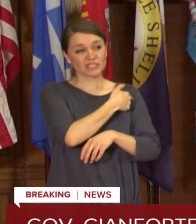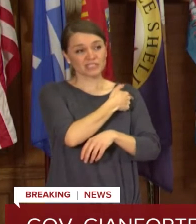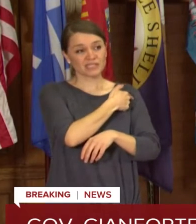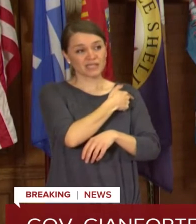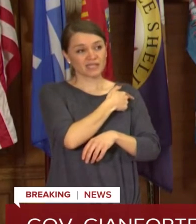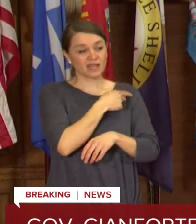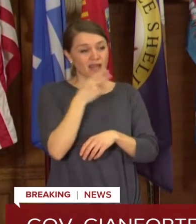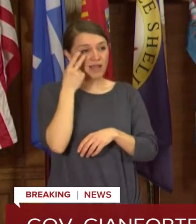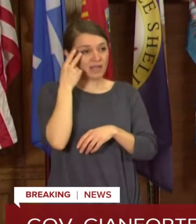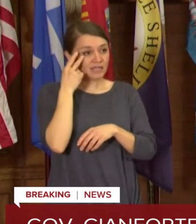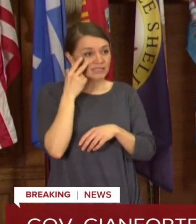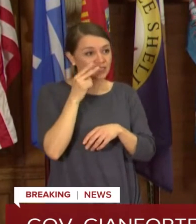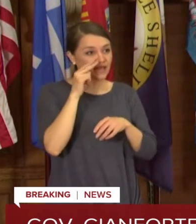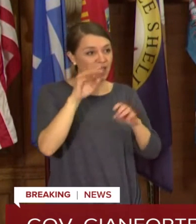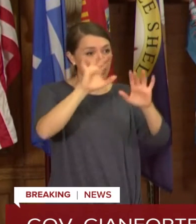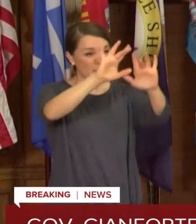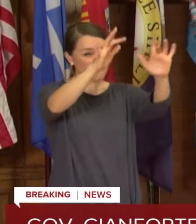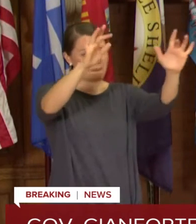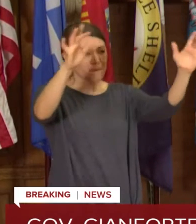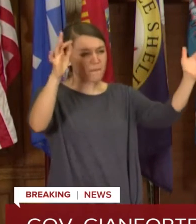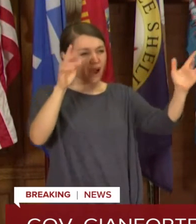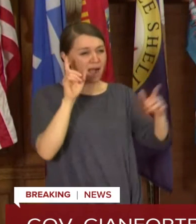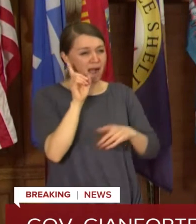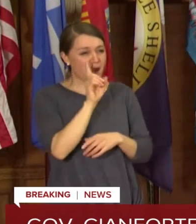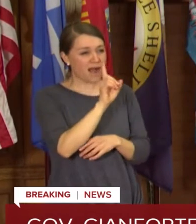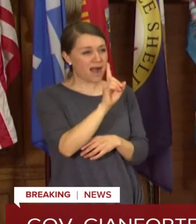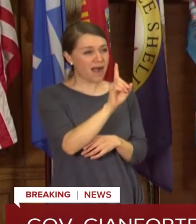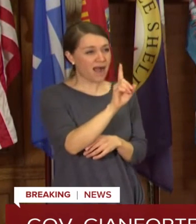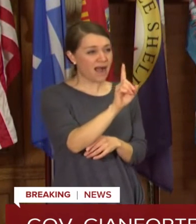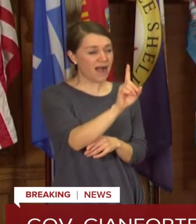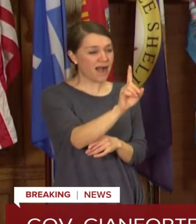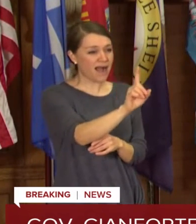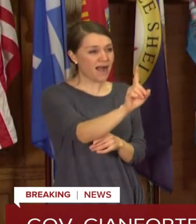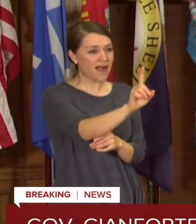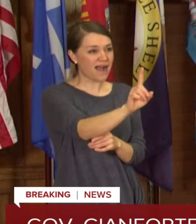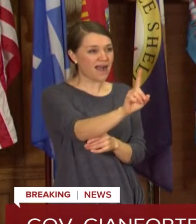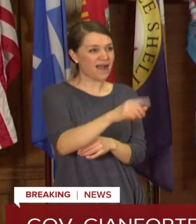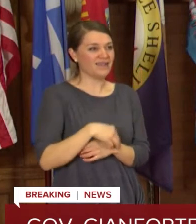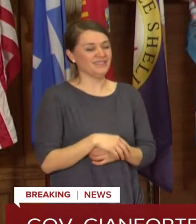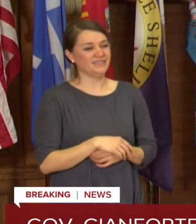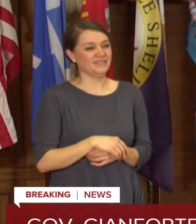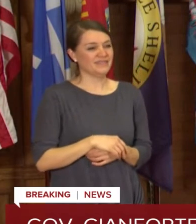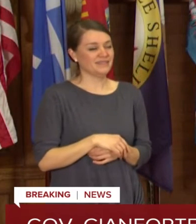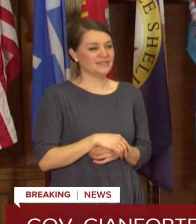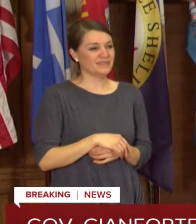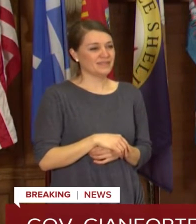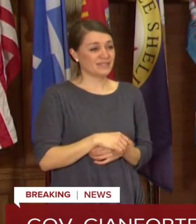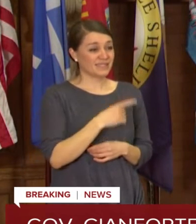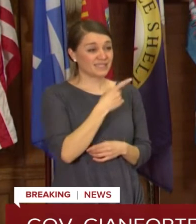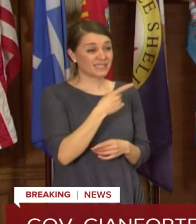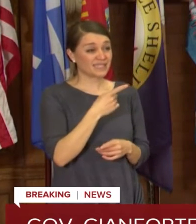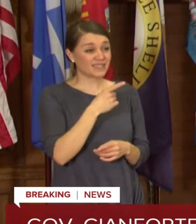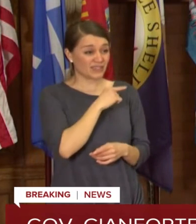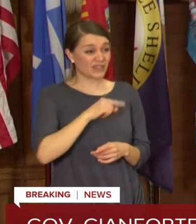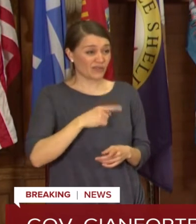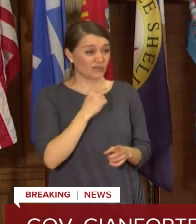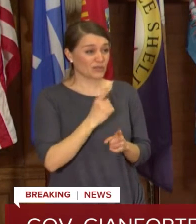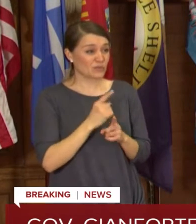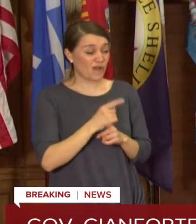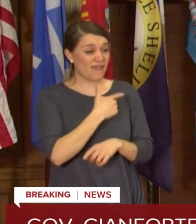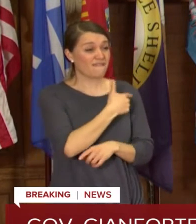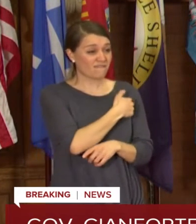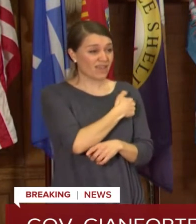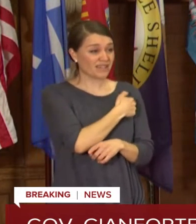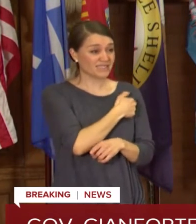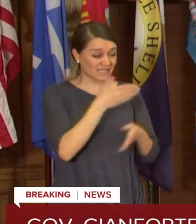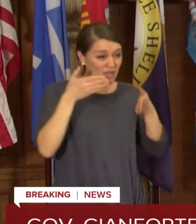at the end of the tunnel, a light getting significantly brighter, as Governor Gianforte likes to say, and he's right. Vaccines